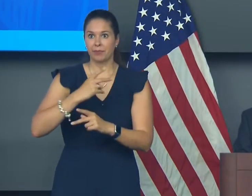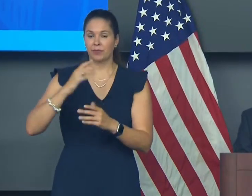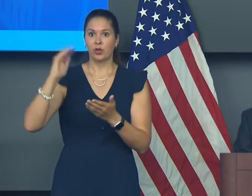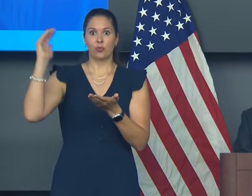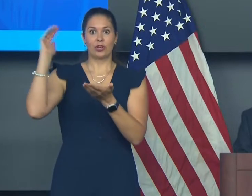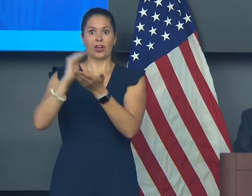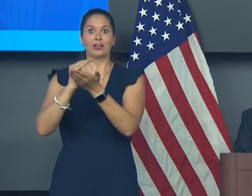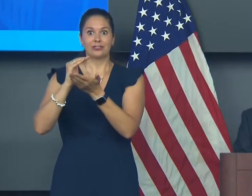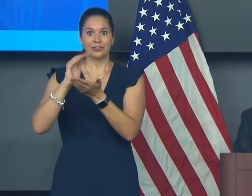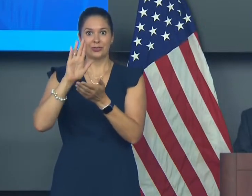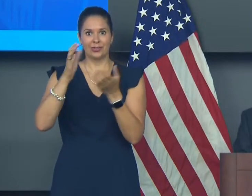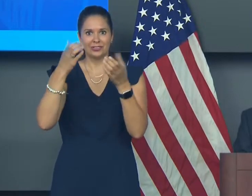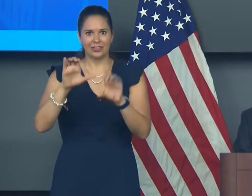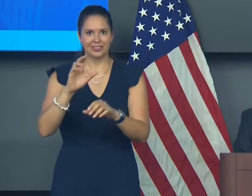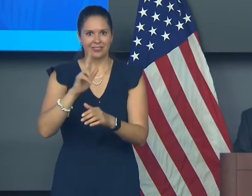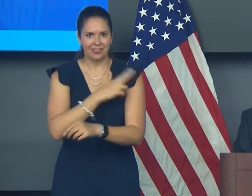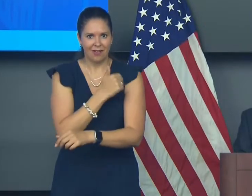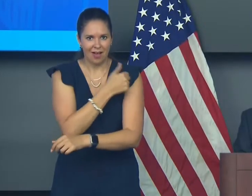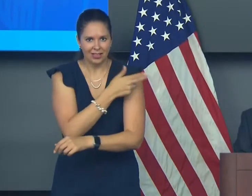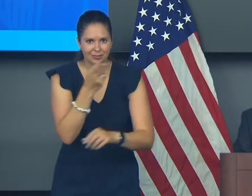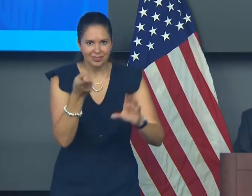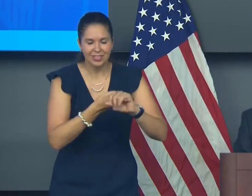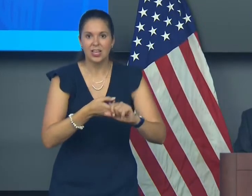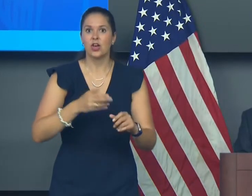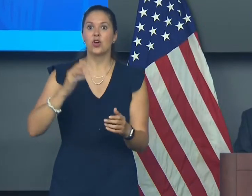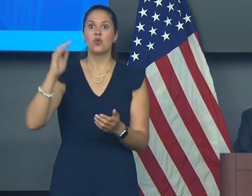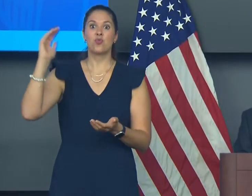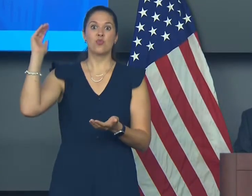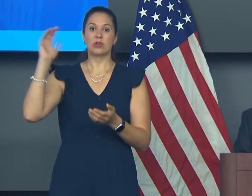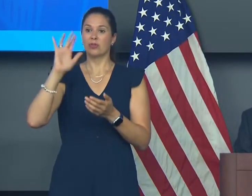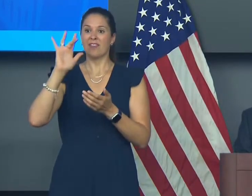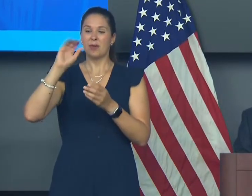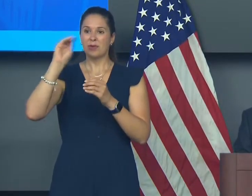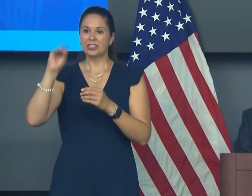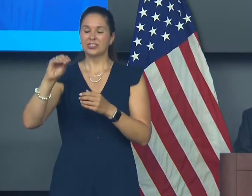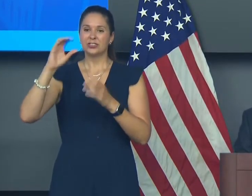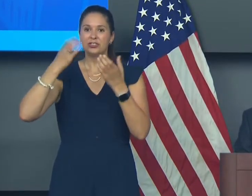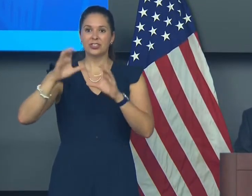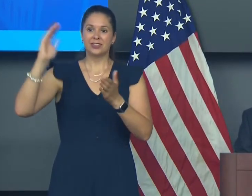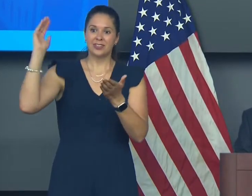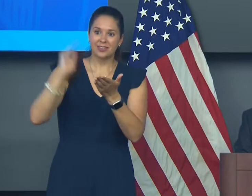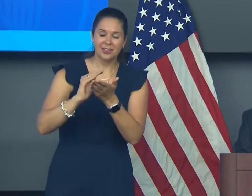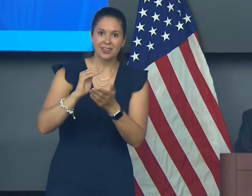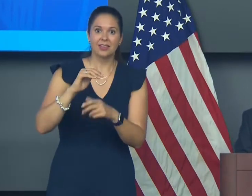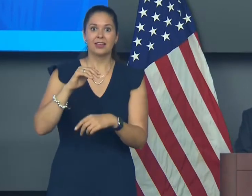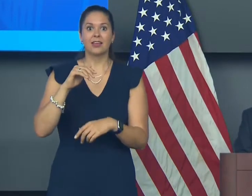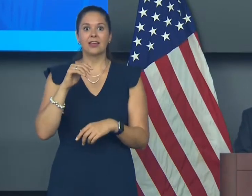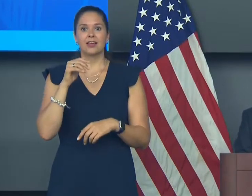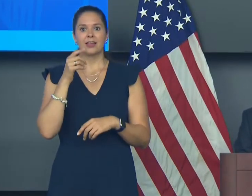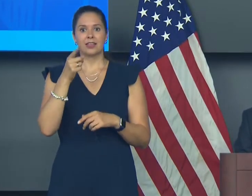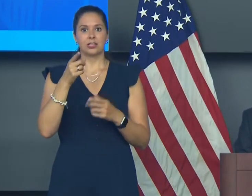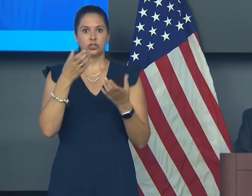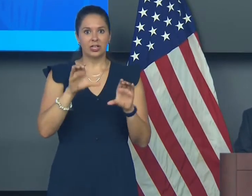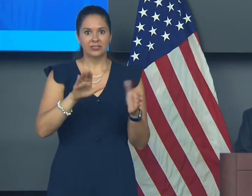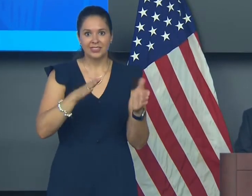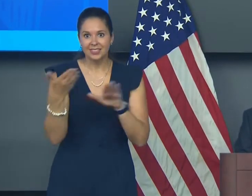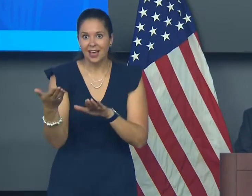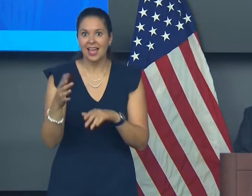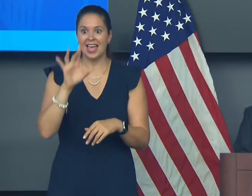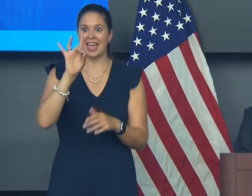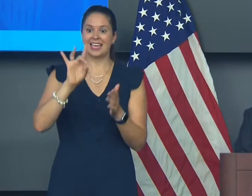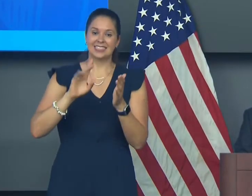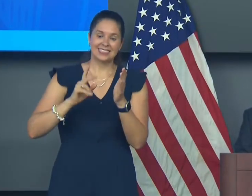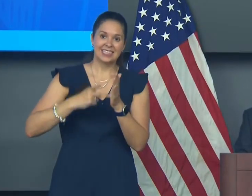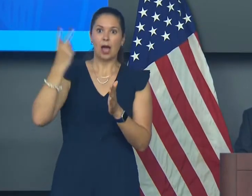your chance of being hospitalized, a 25-time reduction in your chance of dying from COVID-19, and an 8-time reduction in your chance